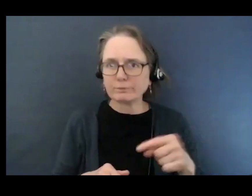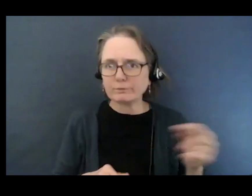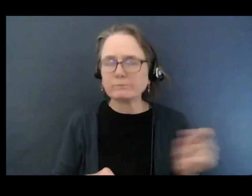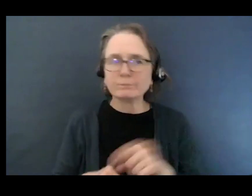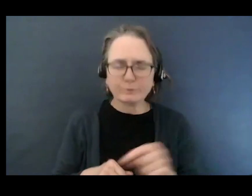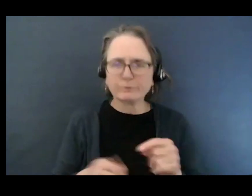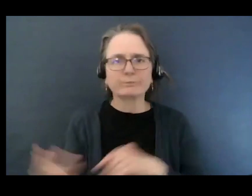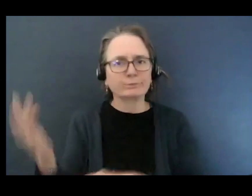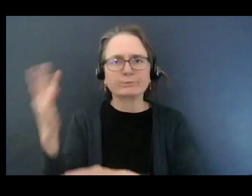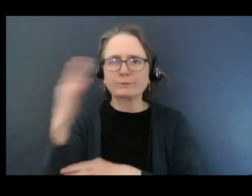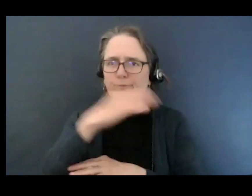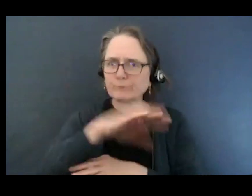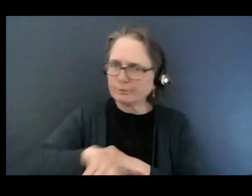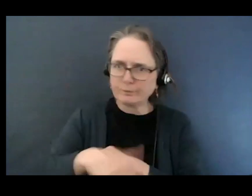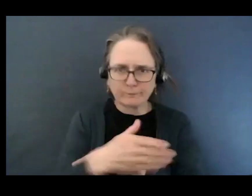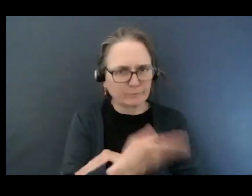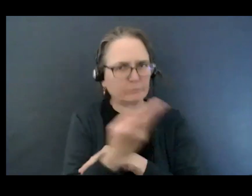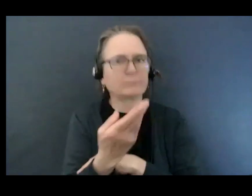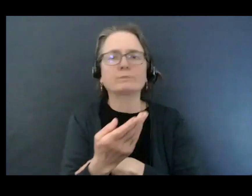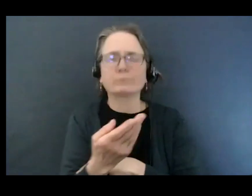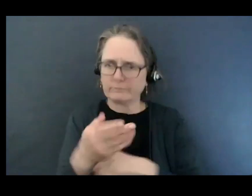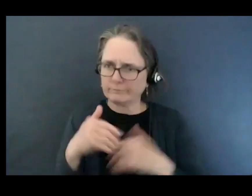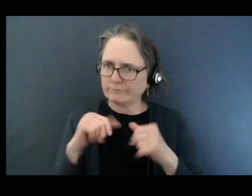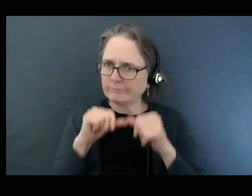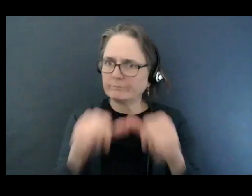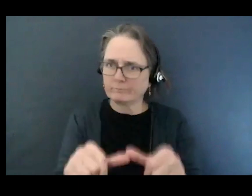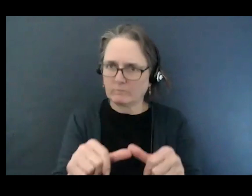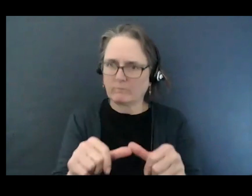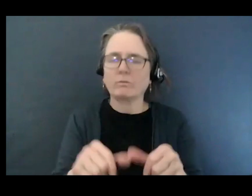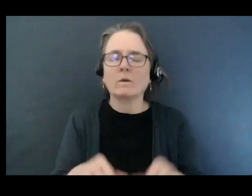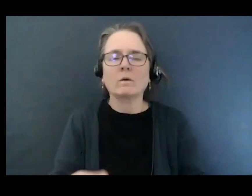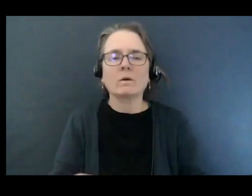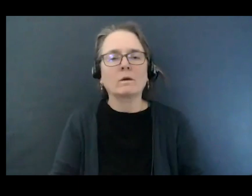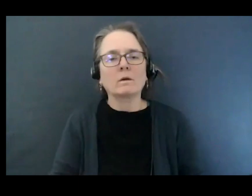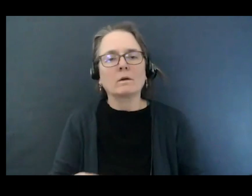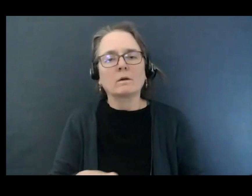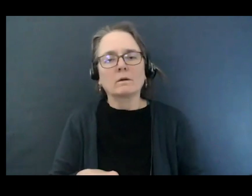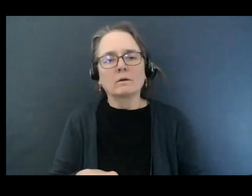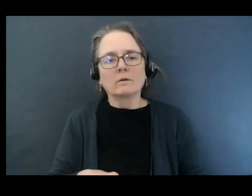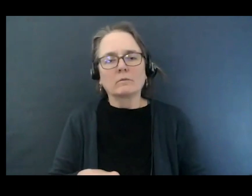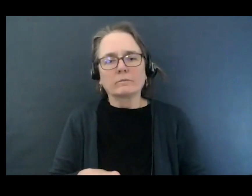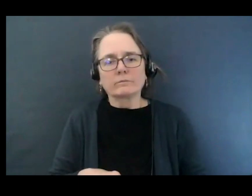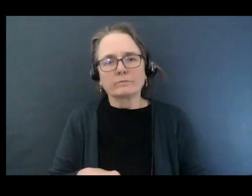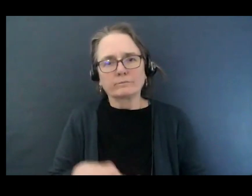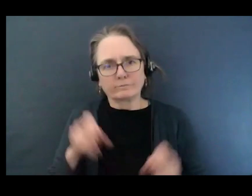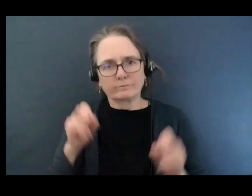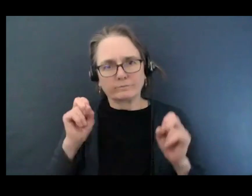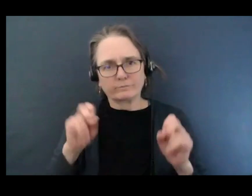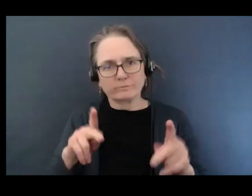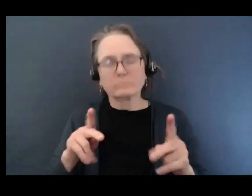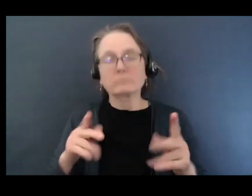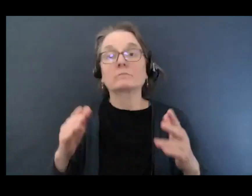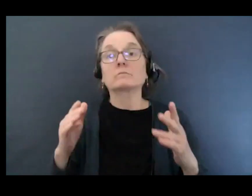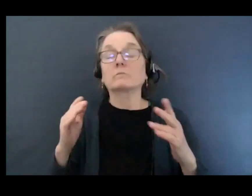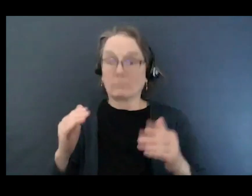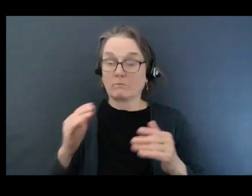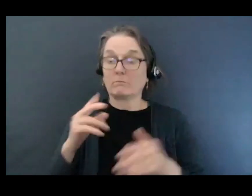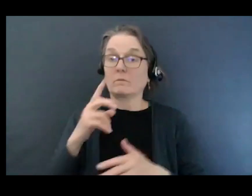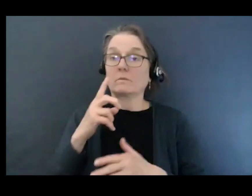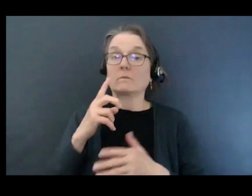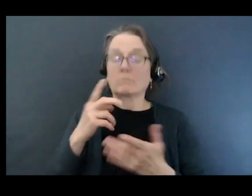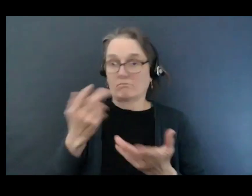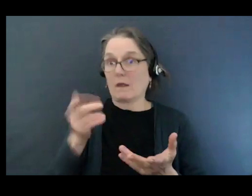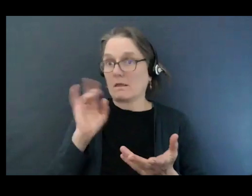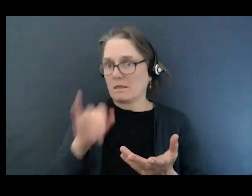But about lower density areas, they may still justify a fixed route with minimal frequency. And what's minimal?